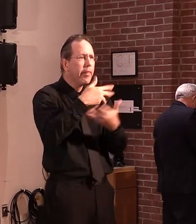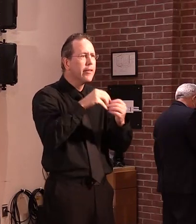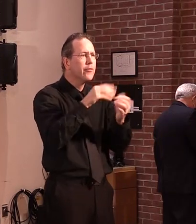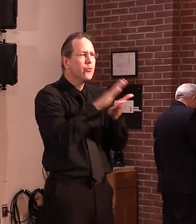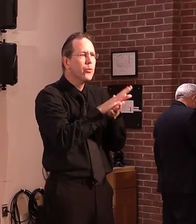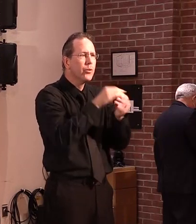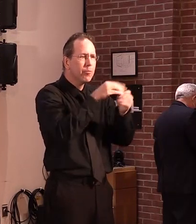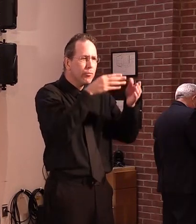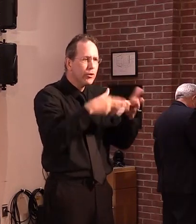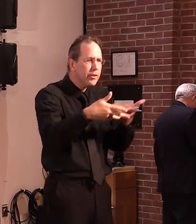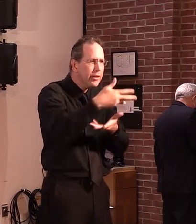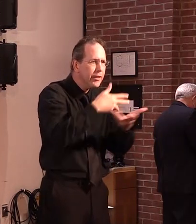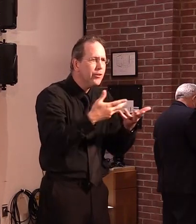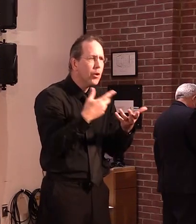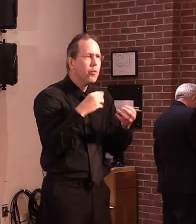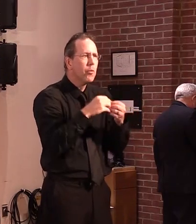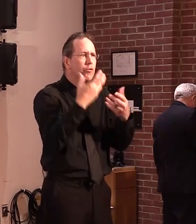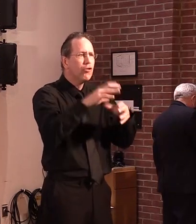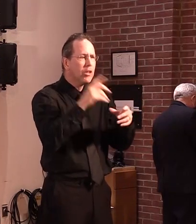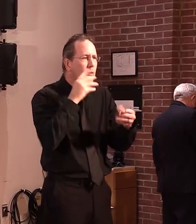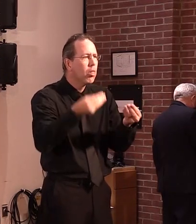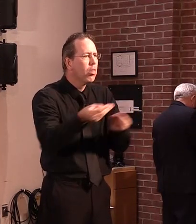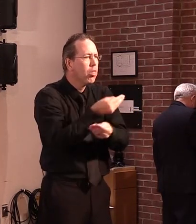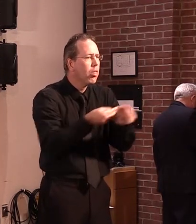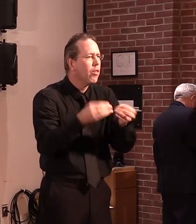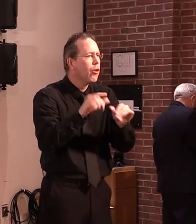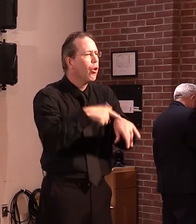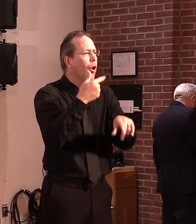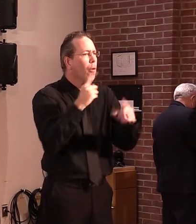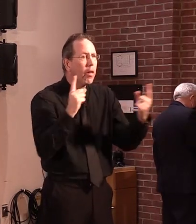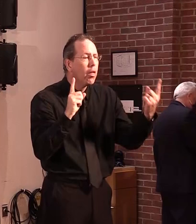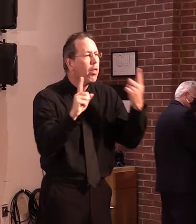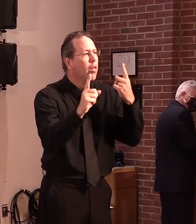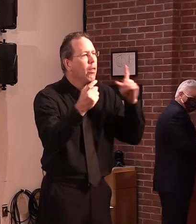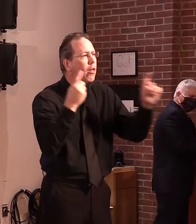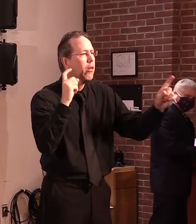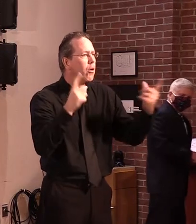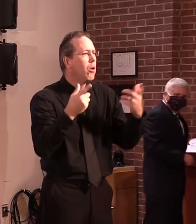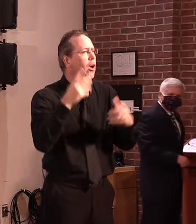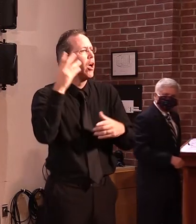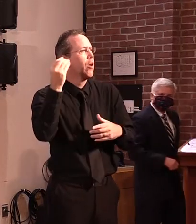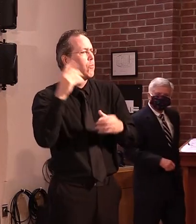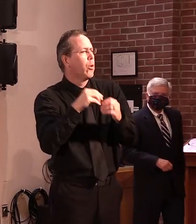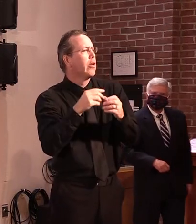more so than more casual interactions outside of our indoor environment.